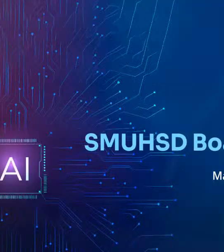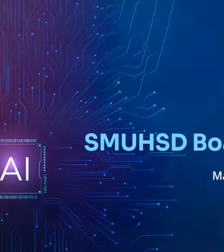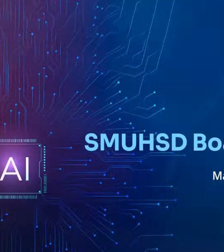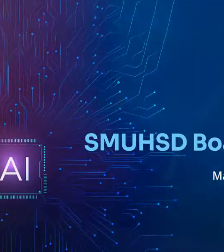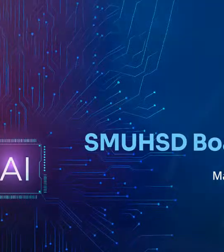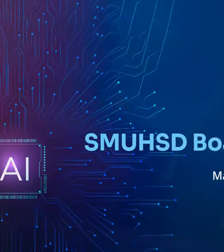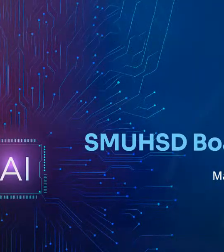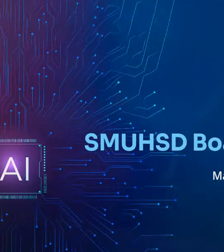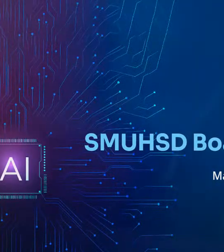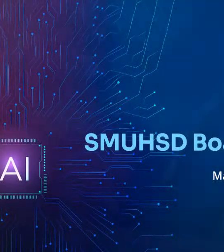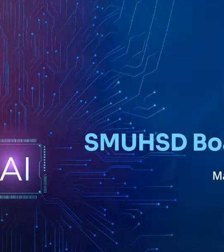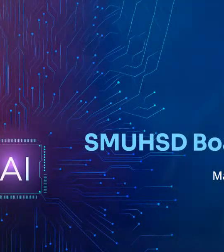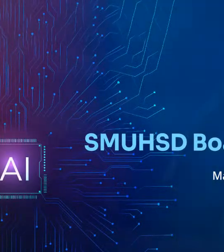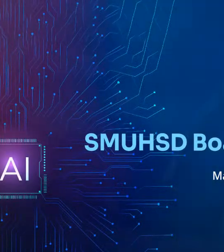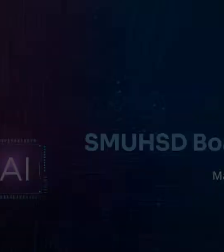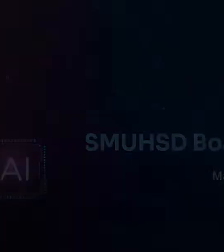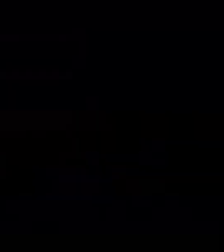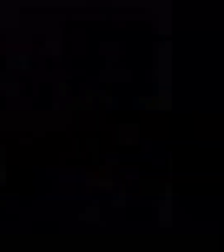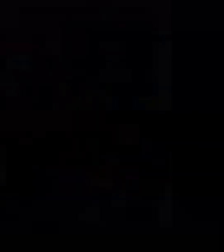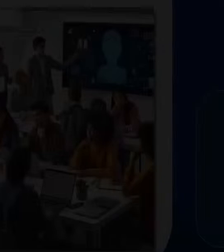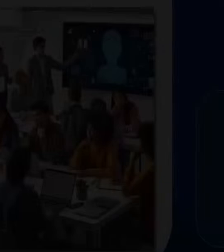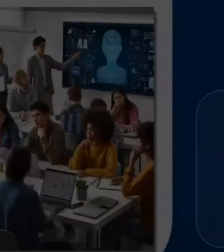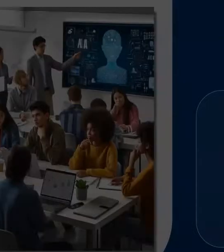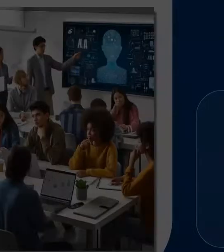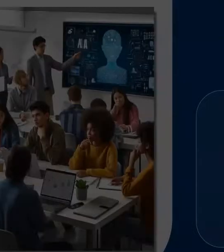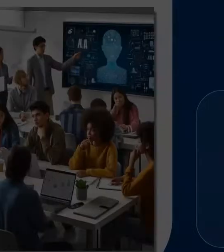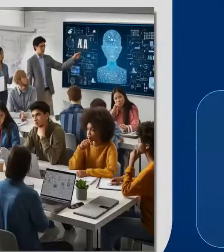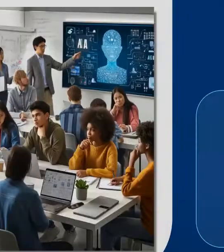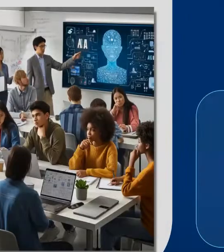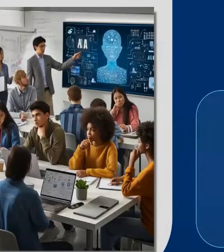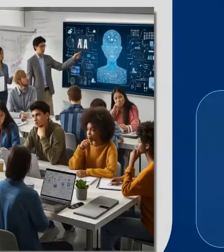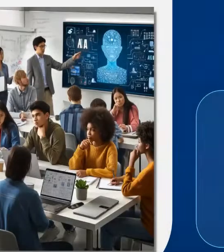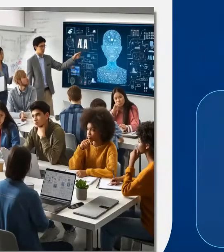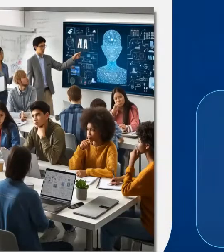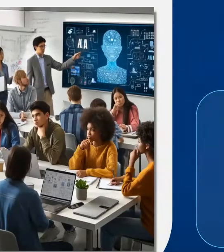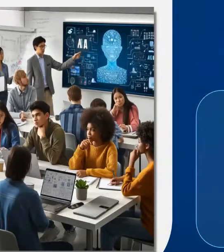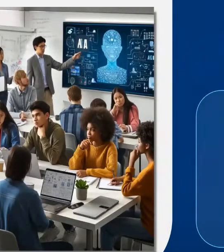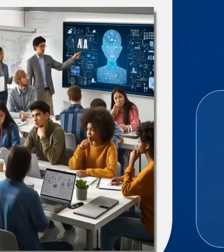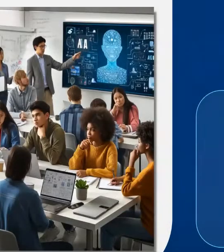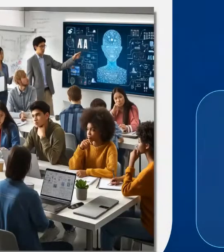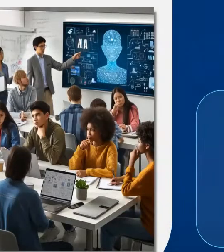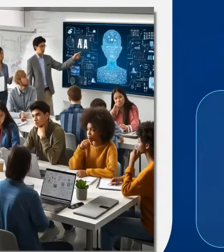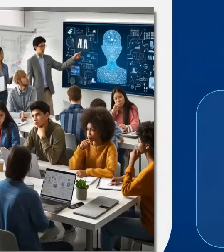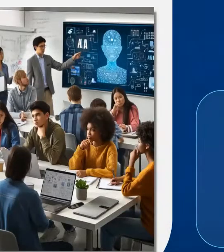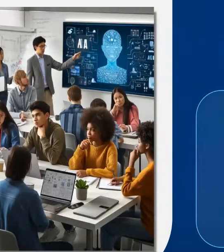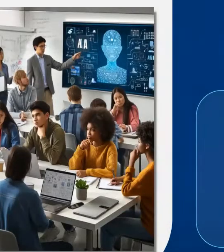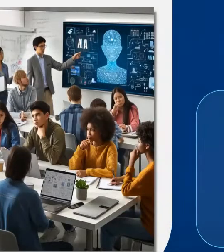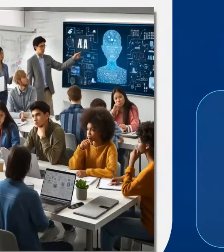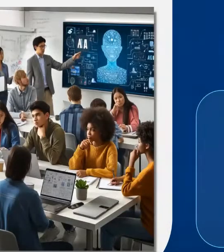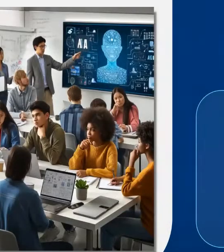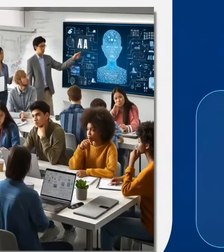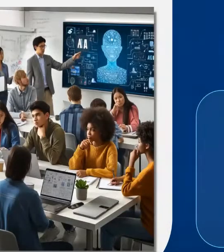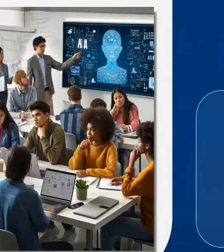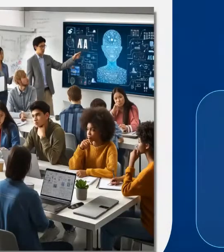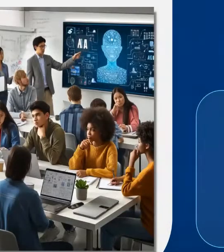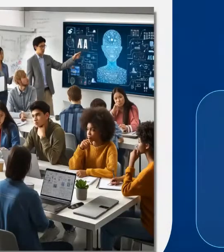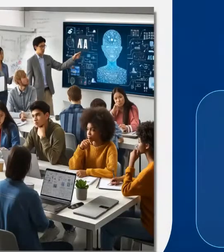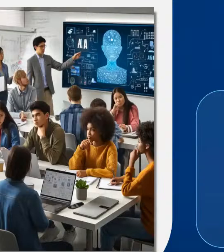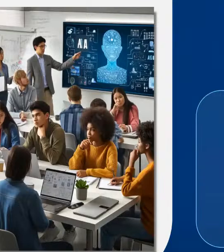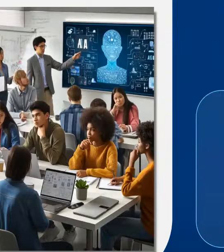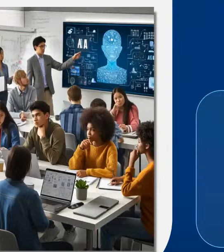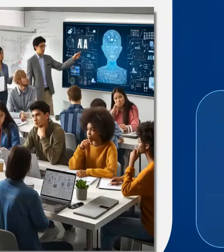We can click on to the next slide. Thank you. So we're going to do some introductions, goals of today. We're going